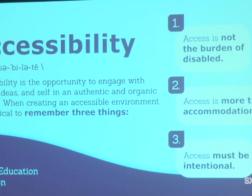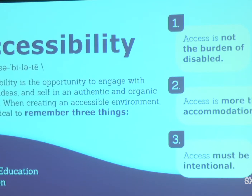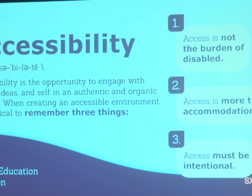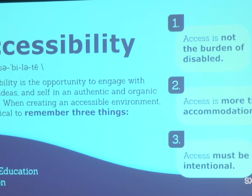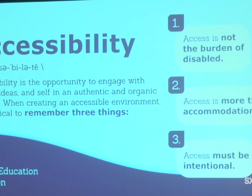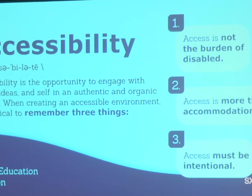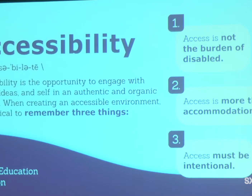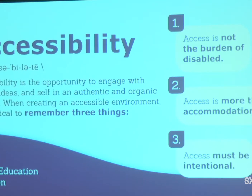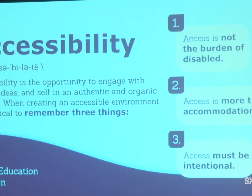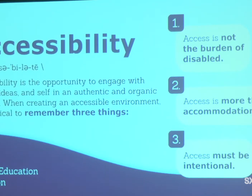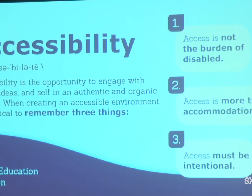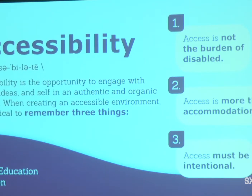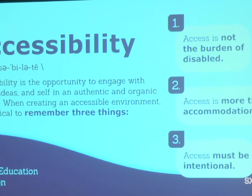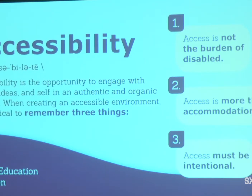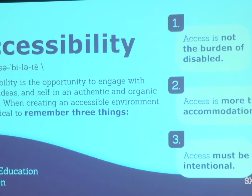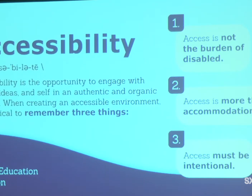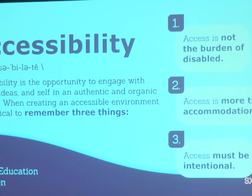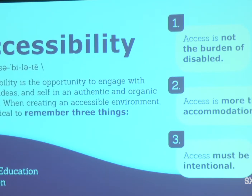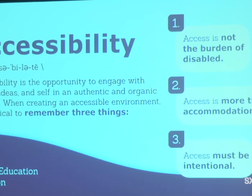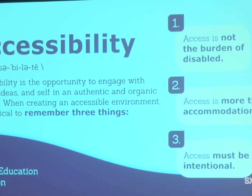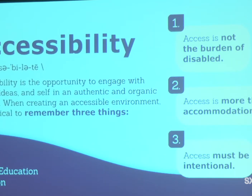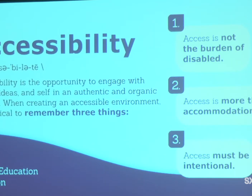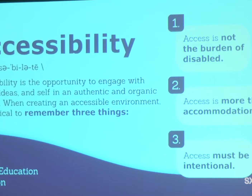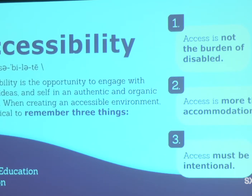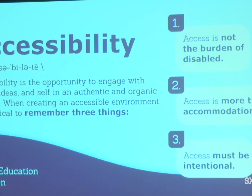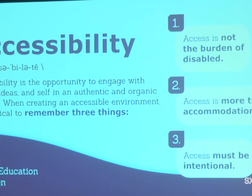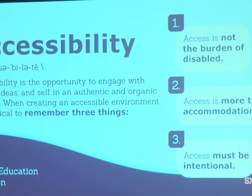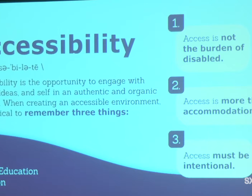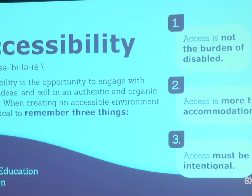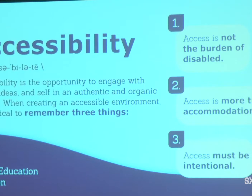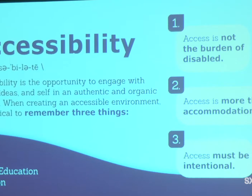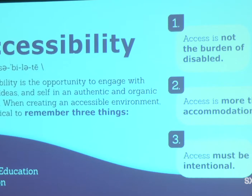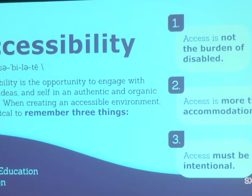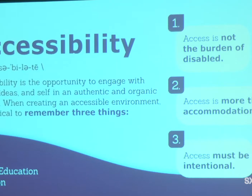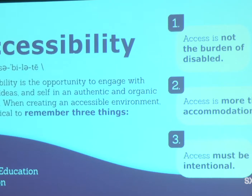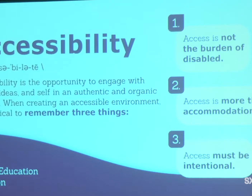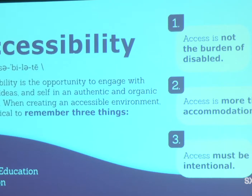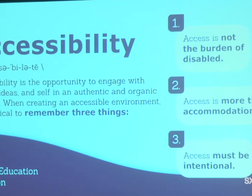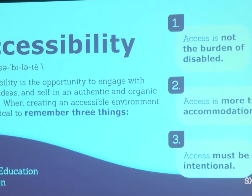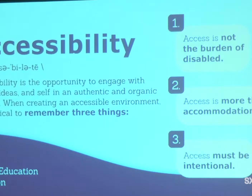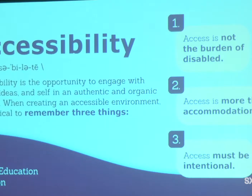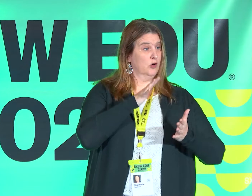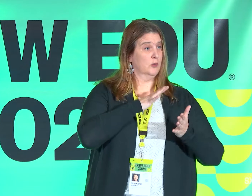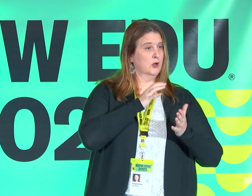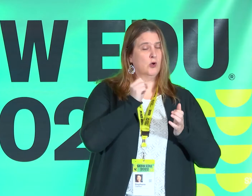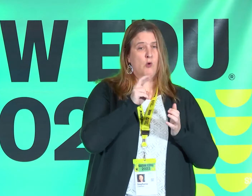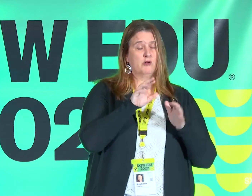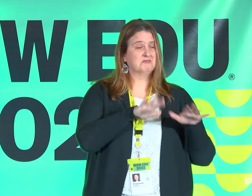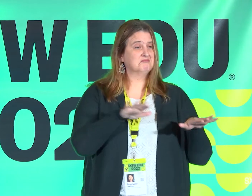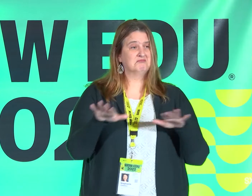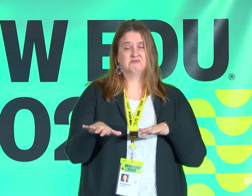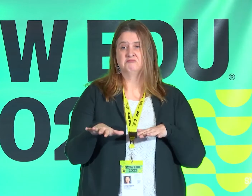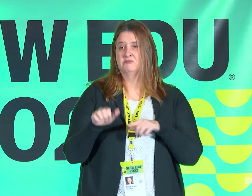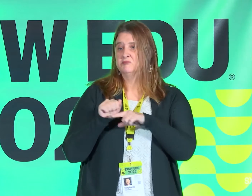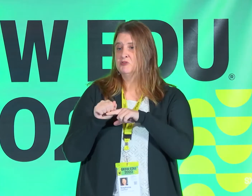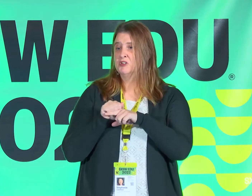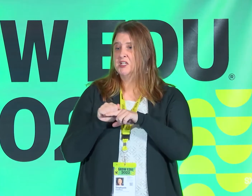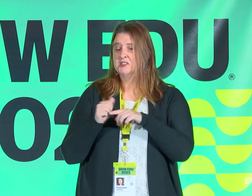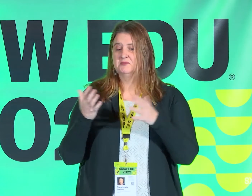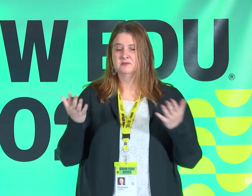But also with yourself, individually, and learning about ourselves. When you went to school, was it formal education, or was